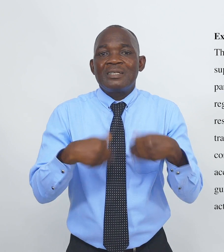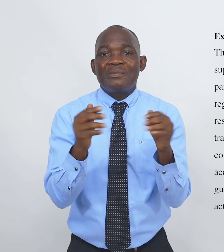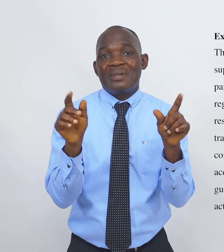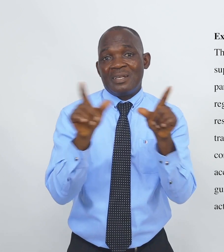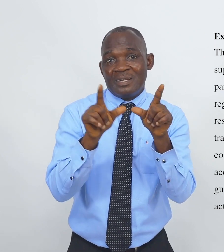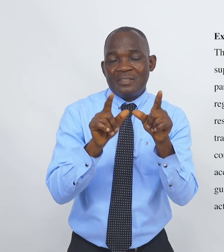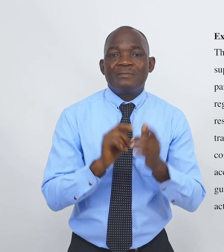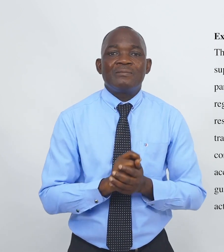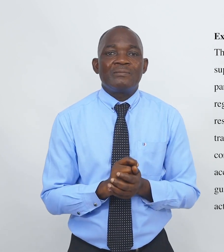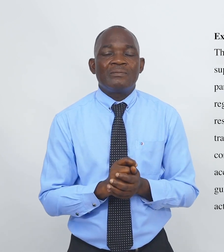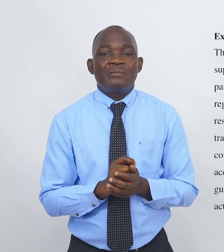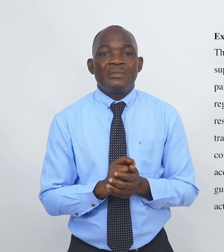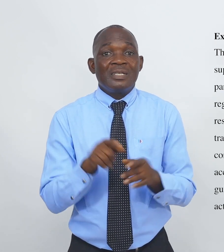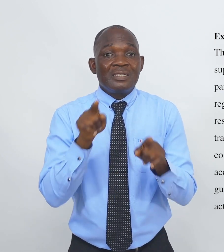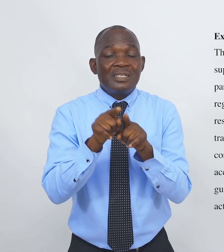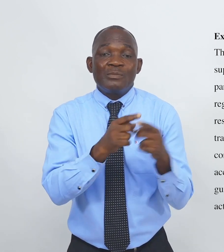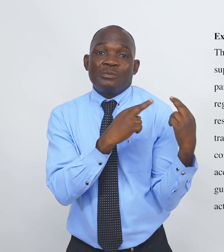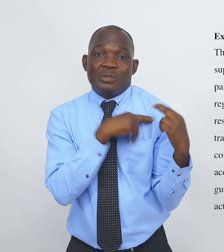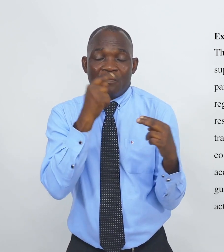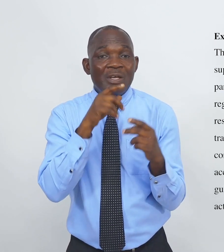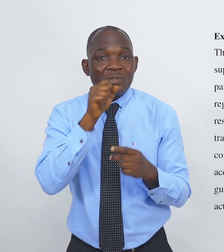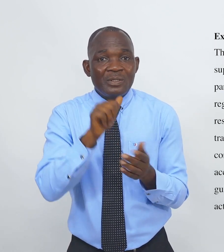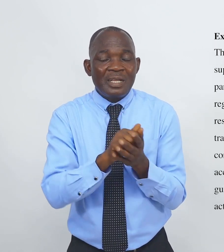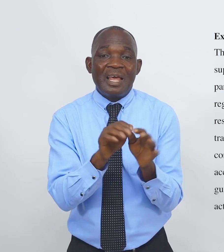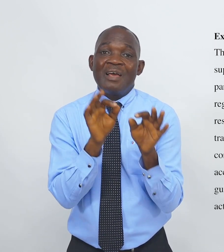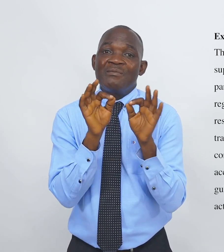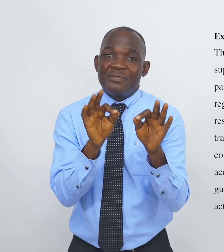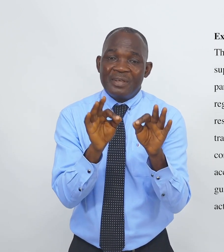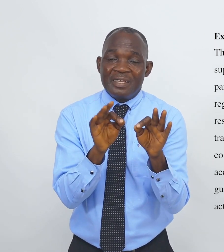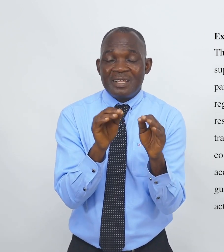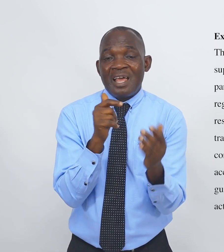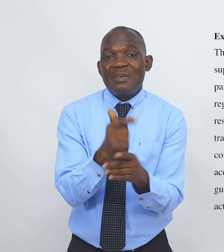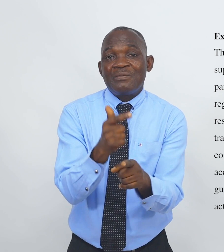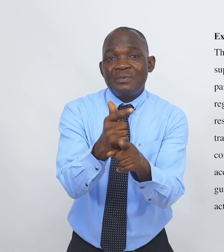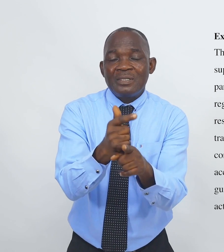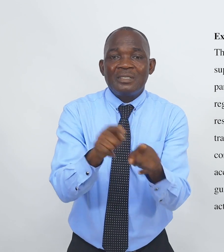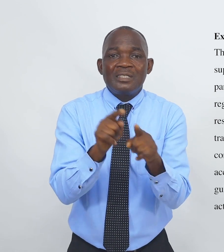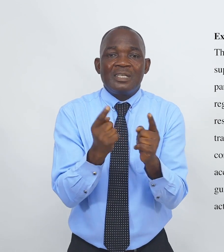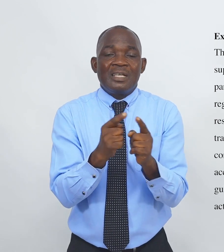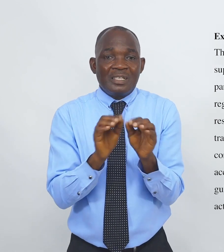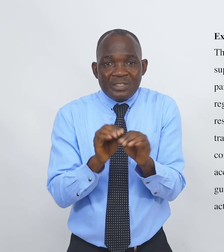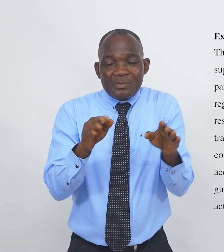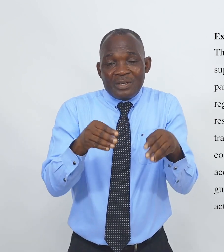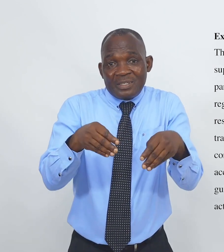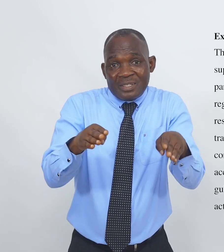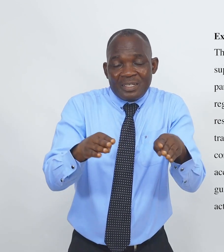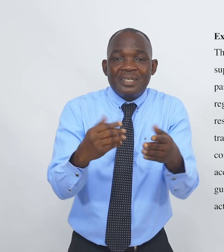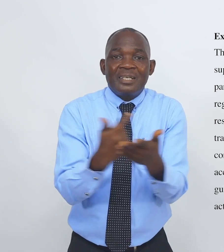warehouses. It is responsible for ensuring fair, efficient, and transparent trading on Ghana's capital and